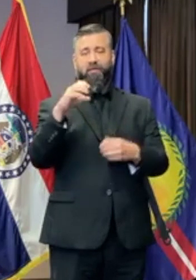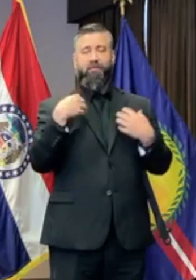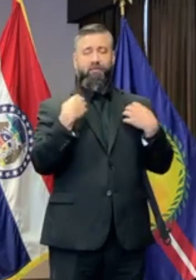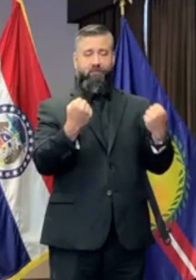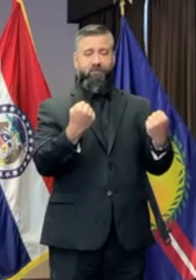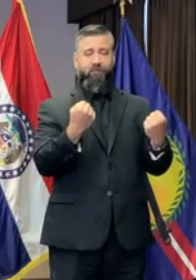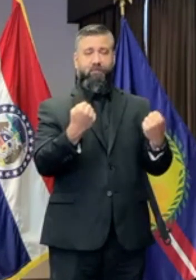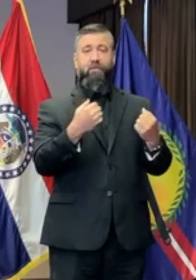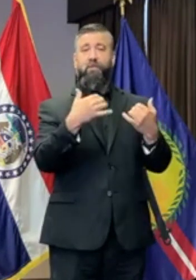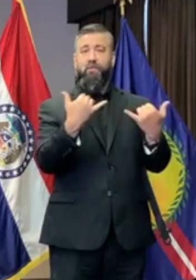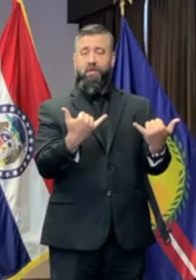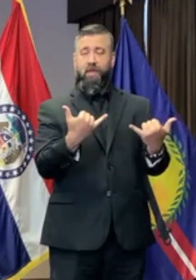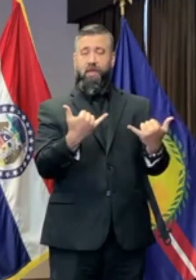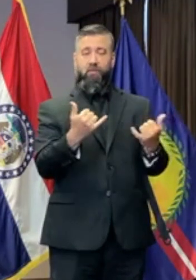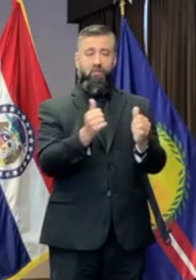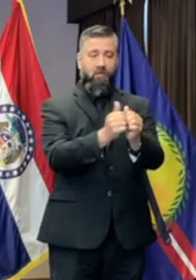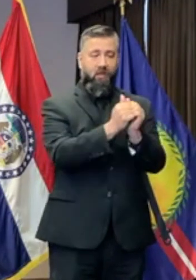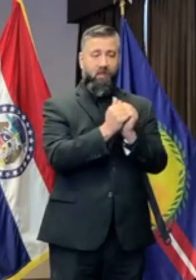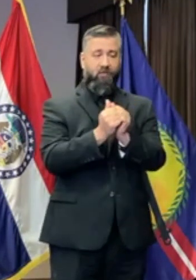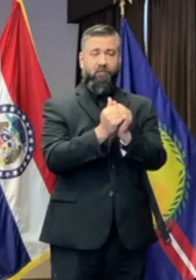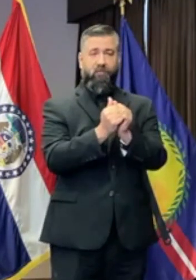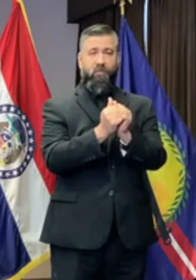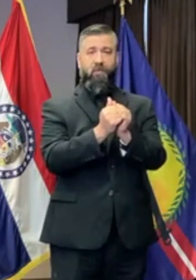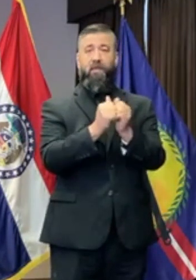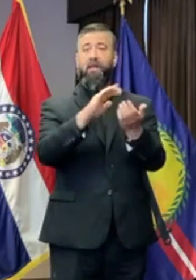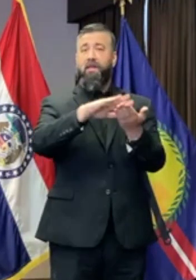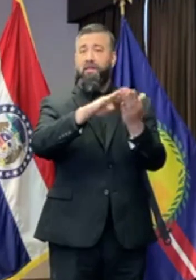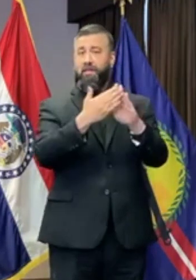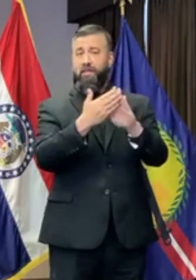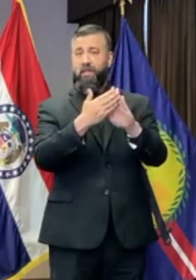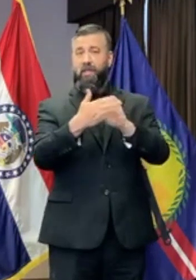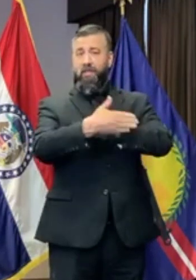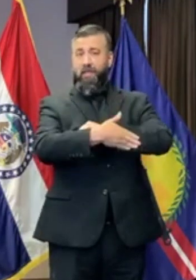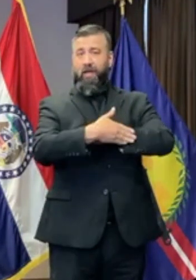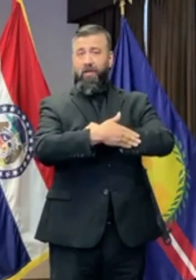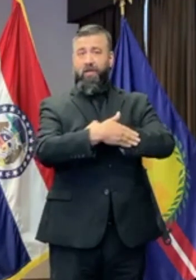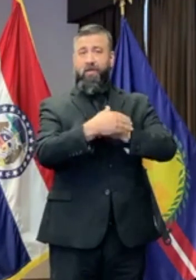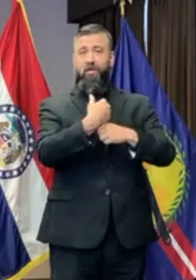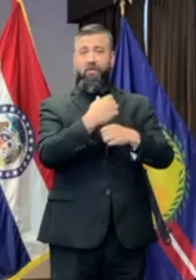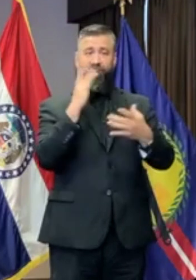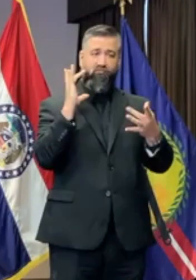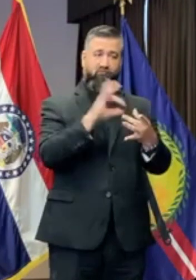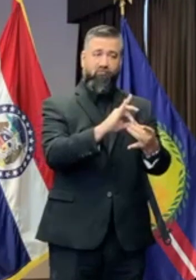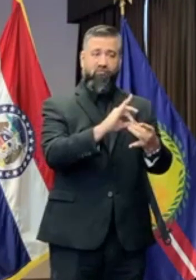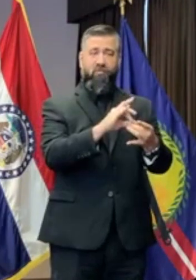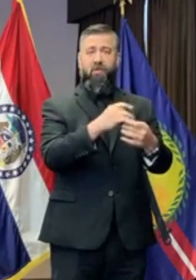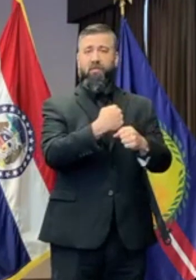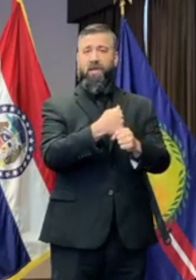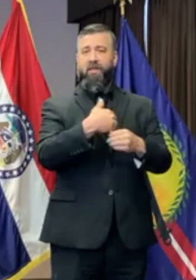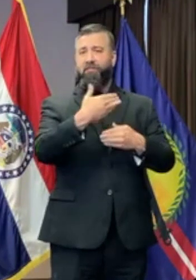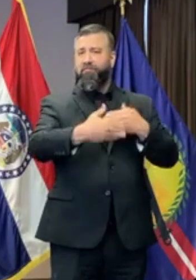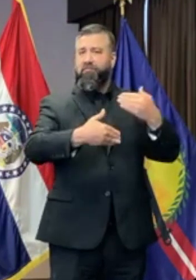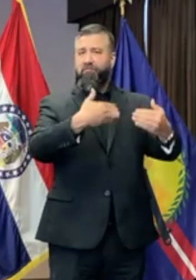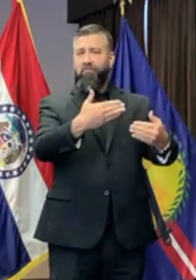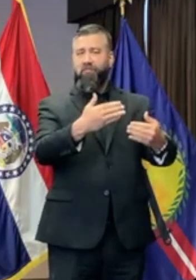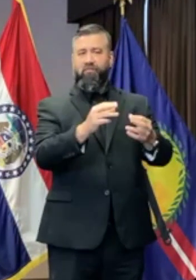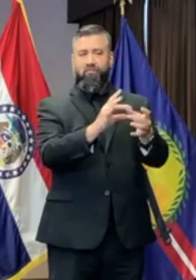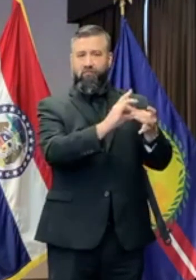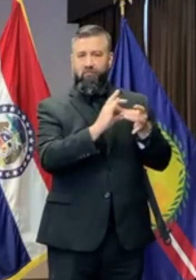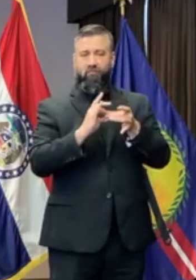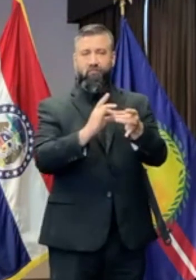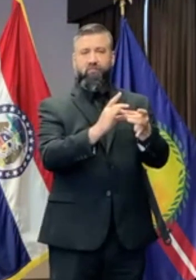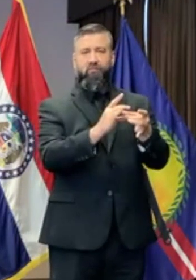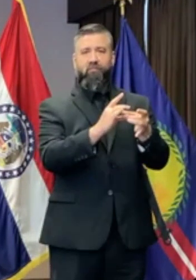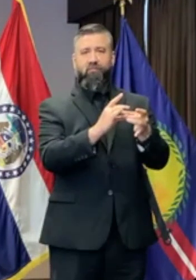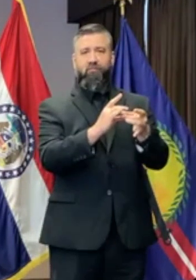we stand together to announce that the city and the county are making the next steps in unison, aligning our pandemic responses as we